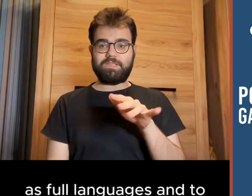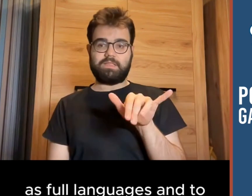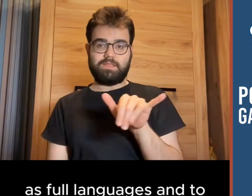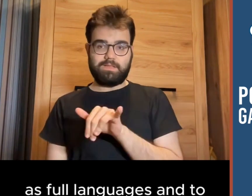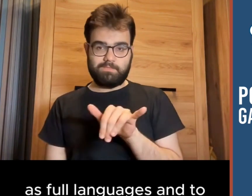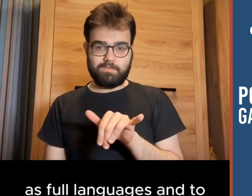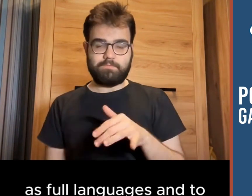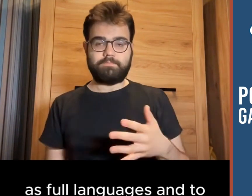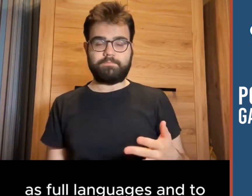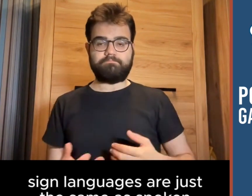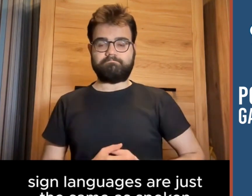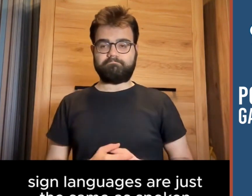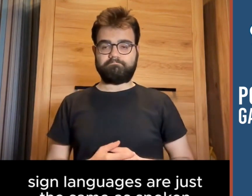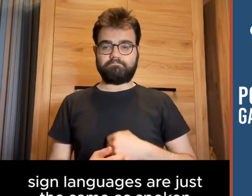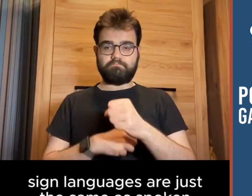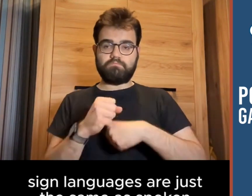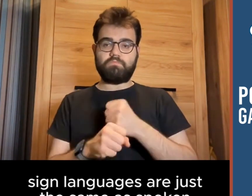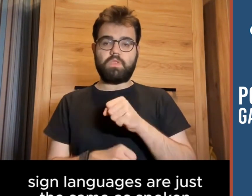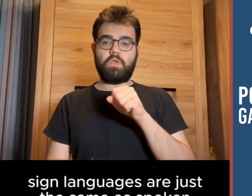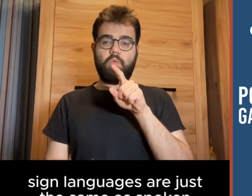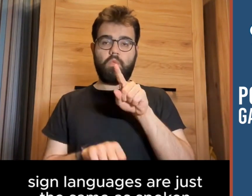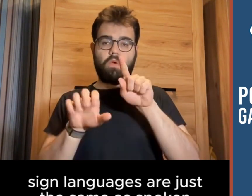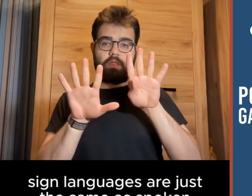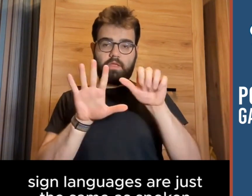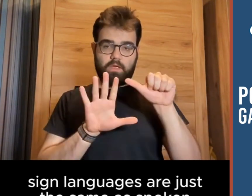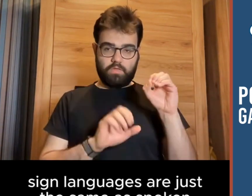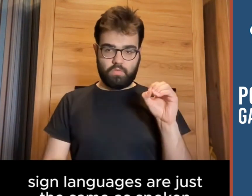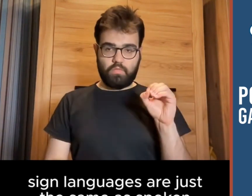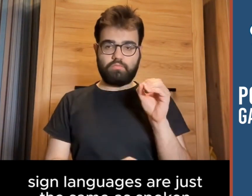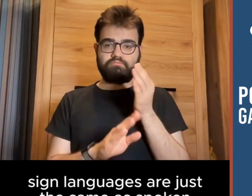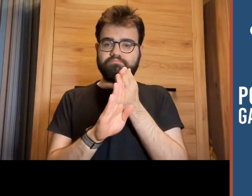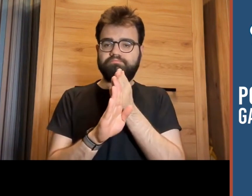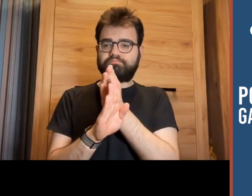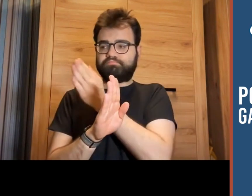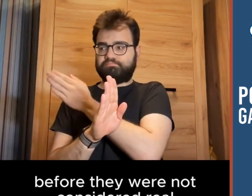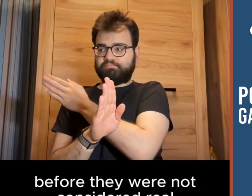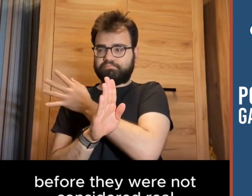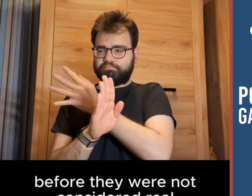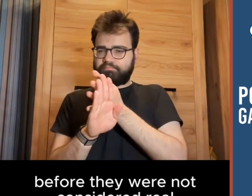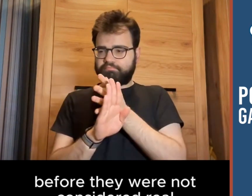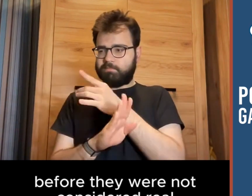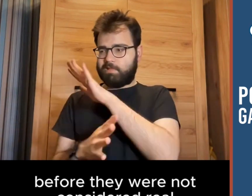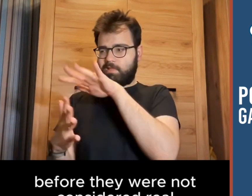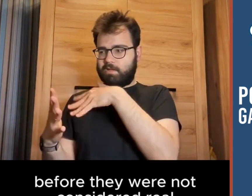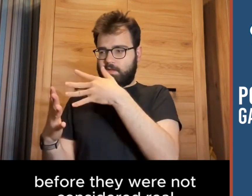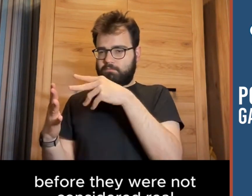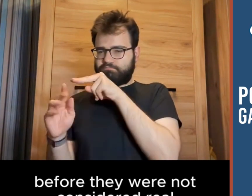Washington, D.C., which is one of the only universities in